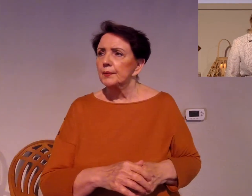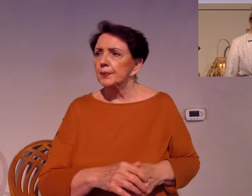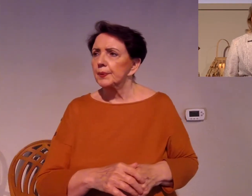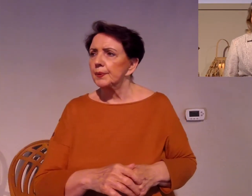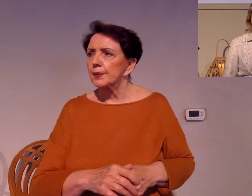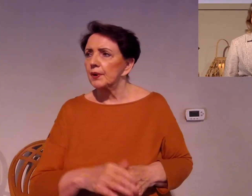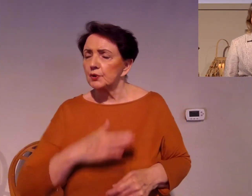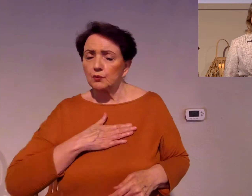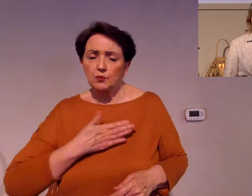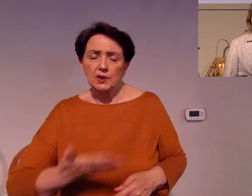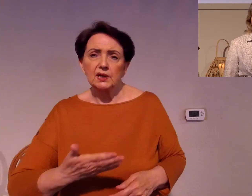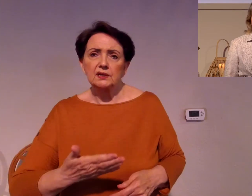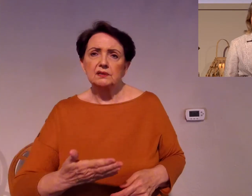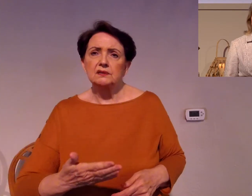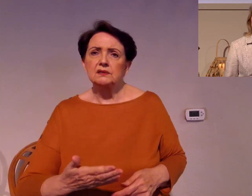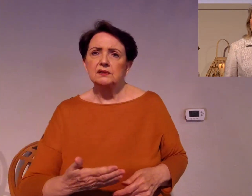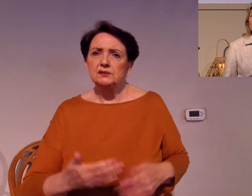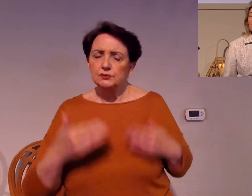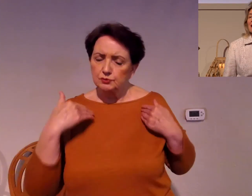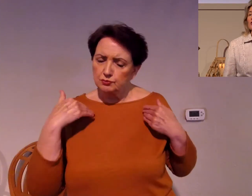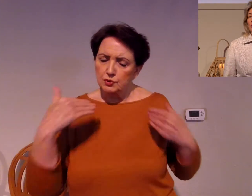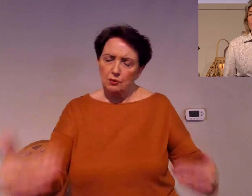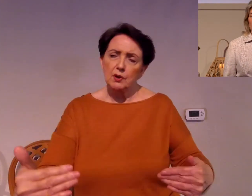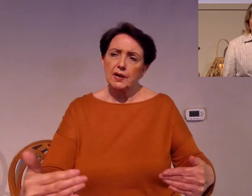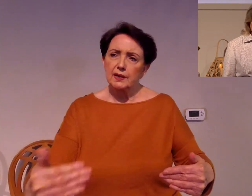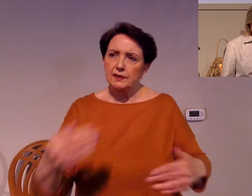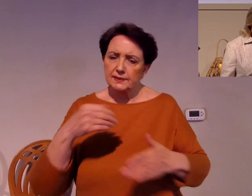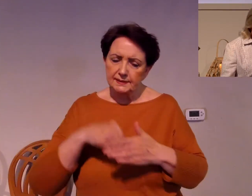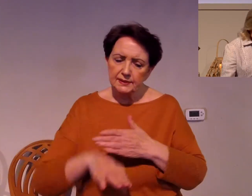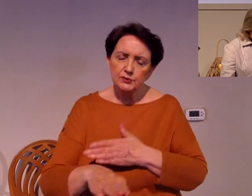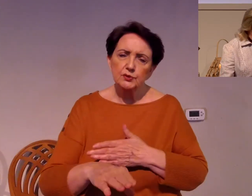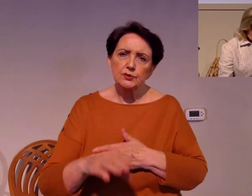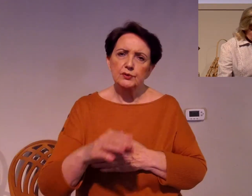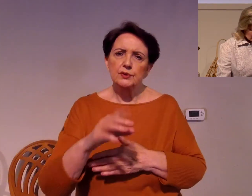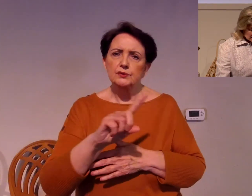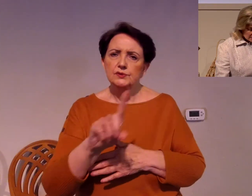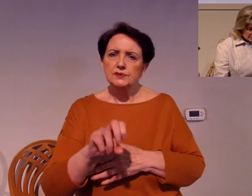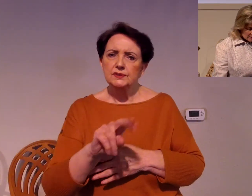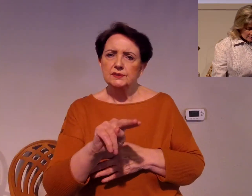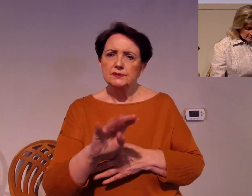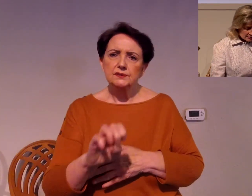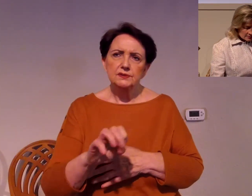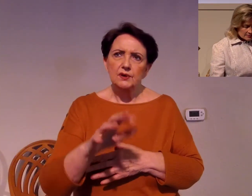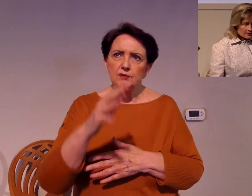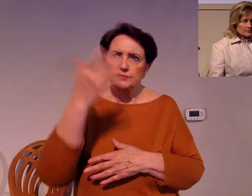Are we willing to move into our zone of genius?